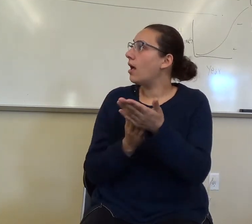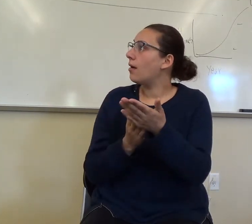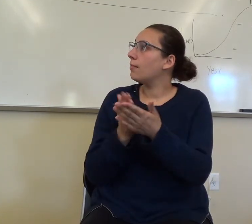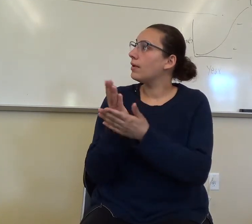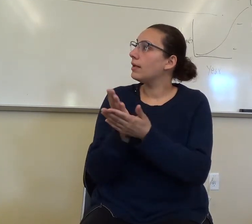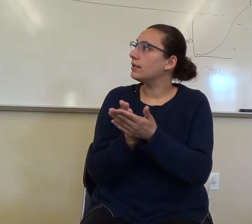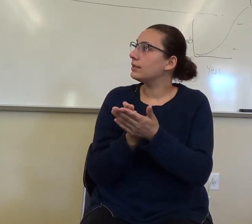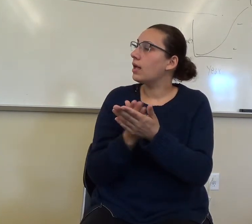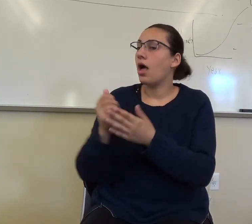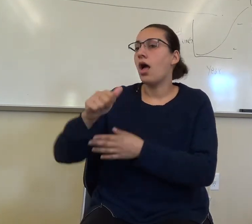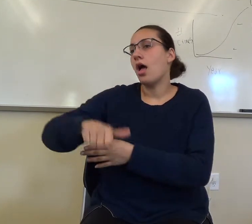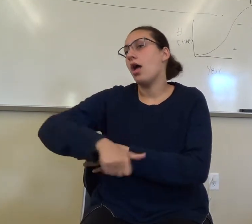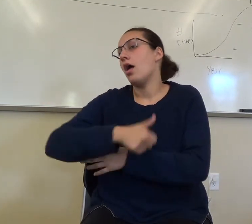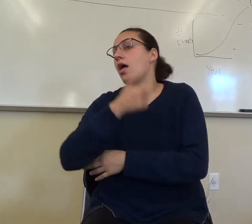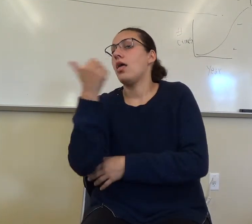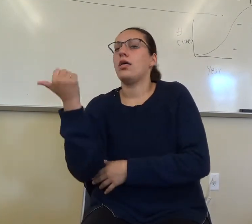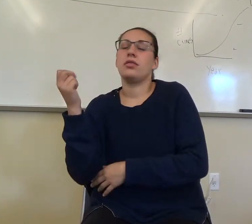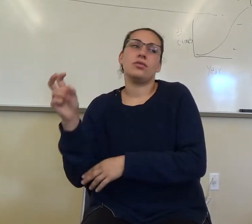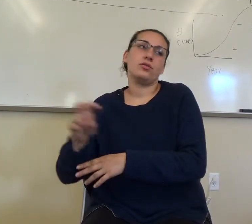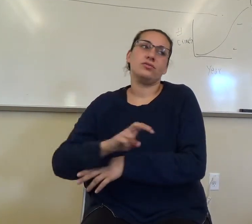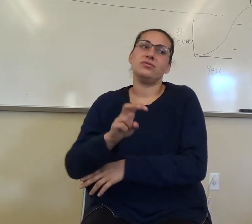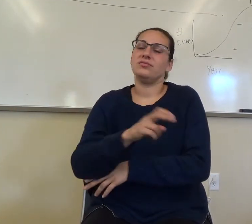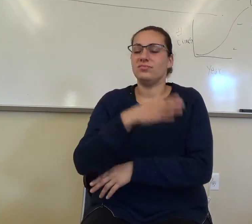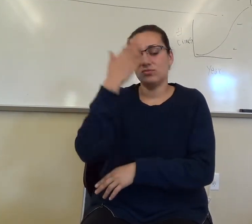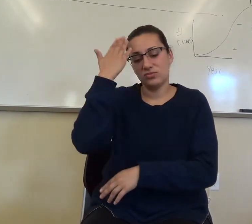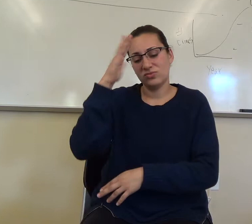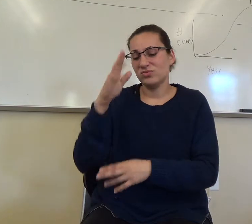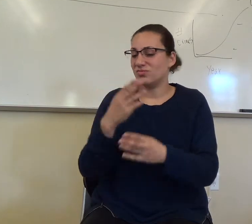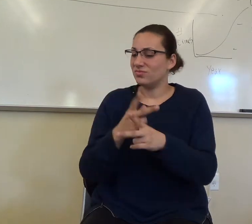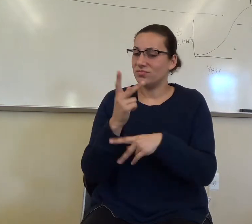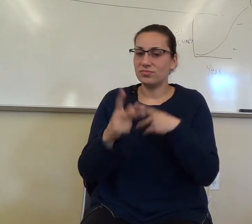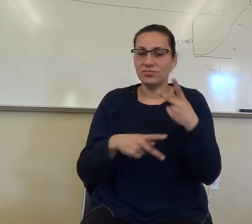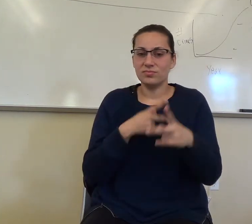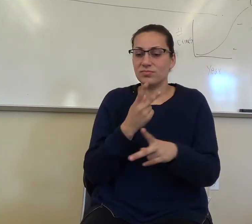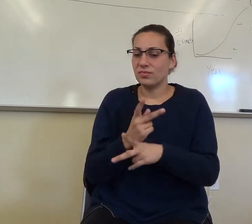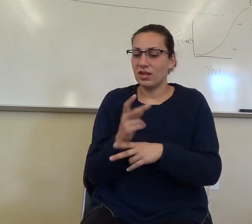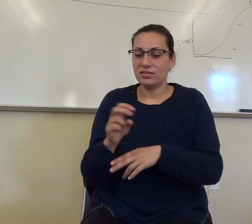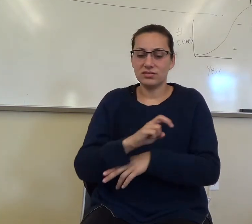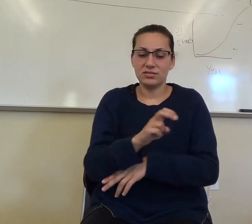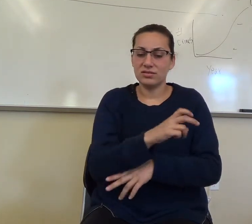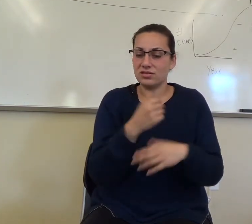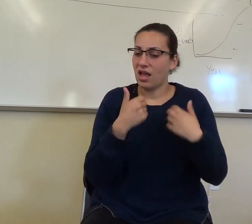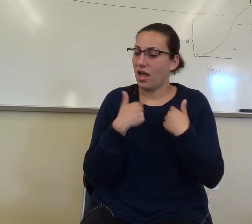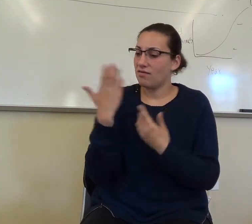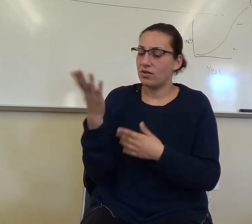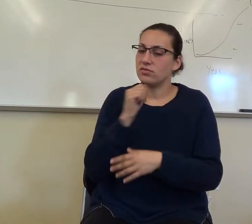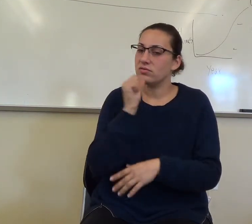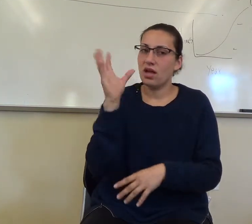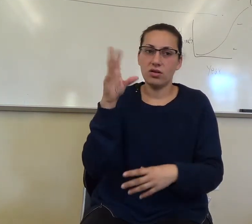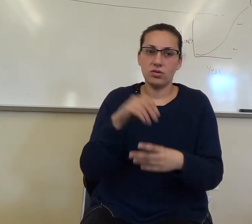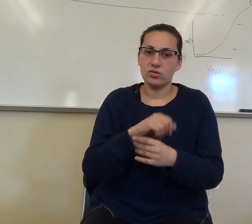There are other snakes. We don't know which ones these are. It doesn't give us a name of the